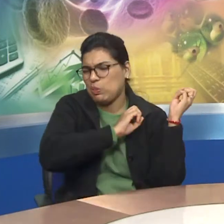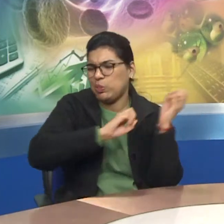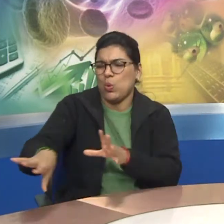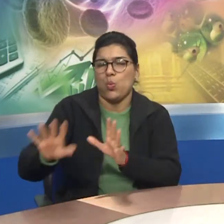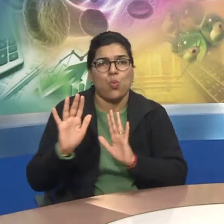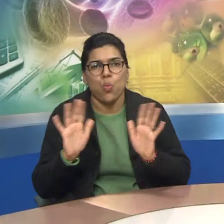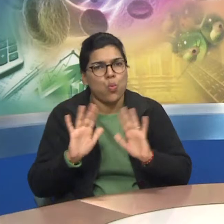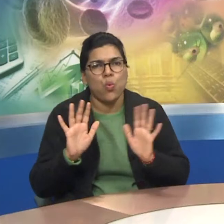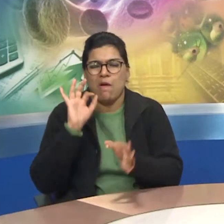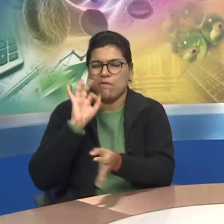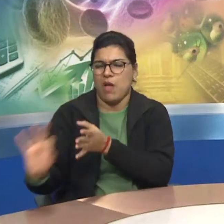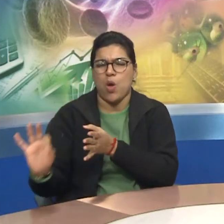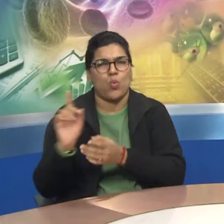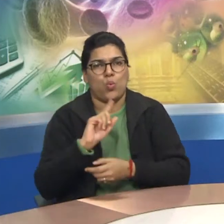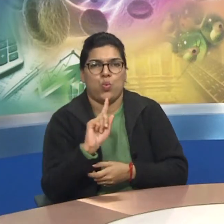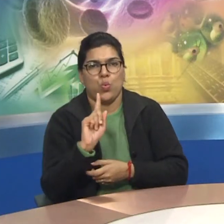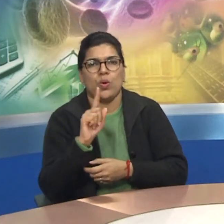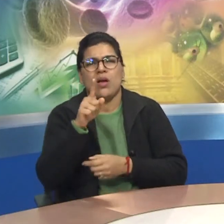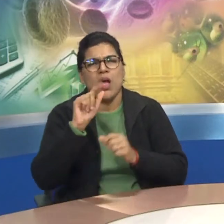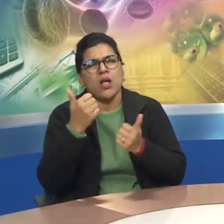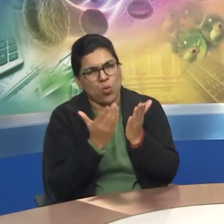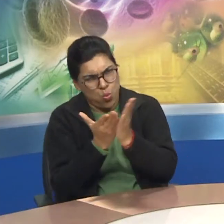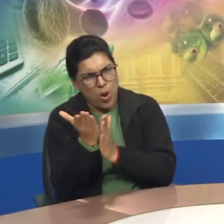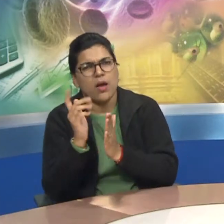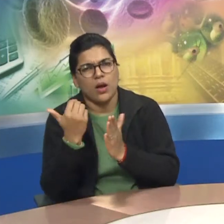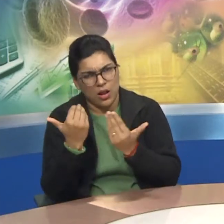Use grey paper registers instead of white.